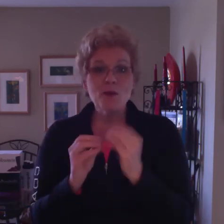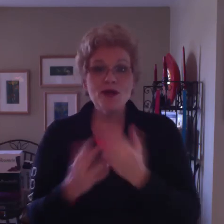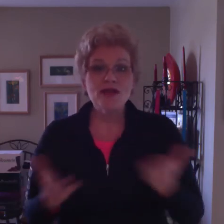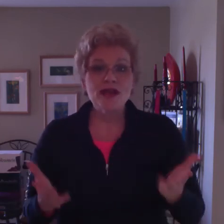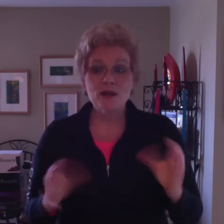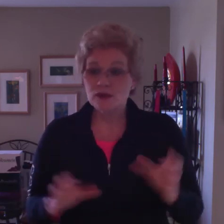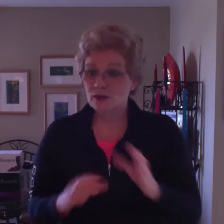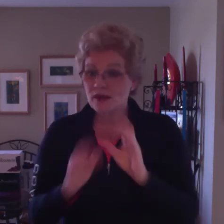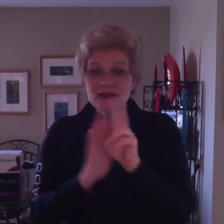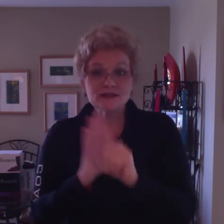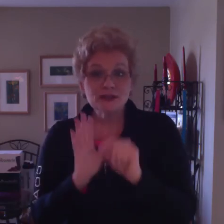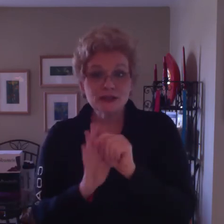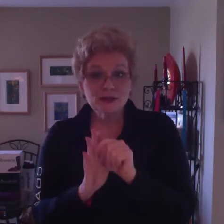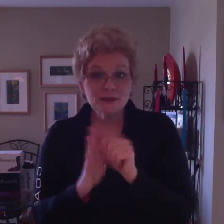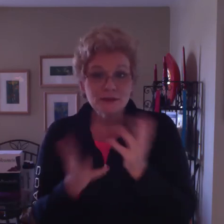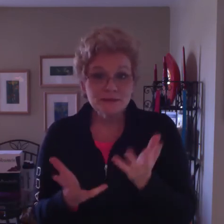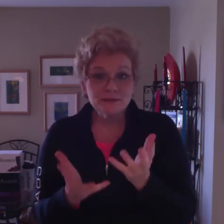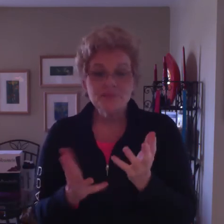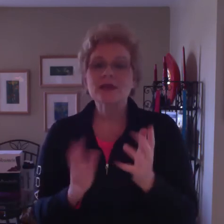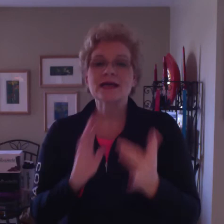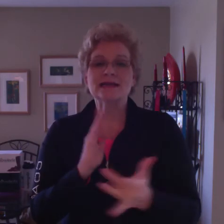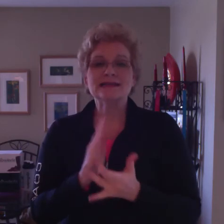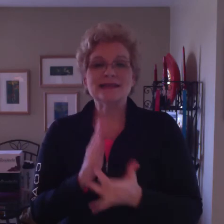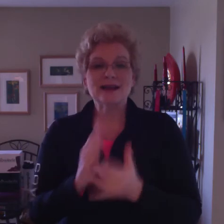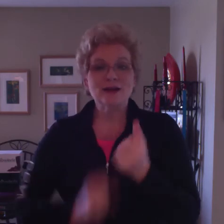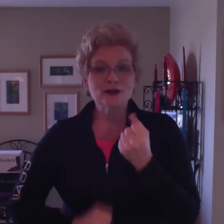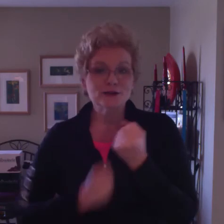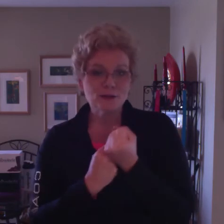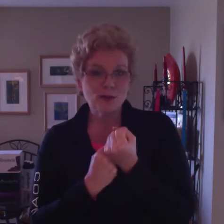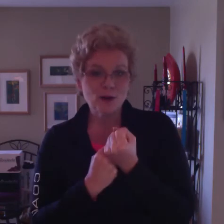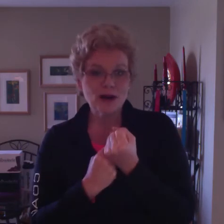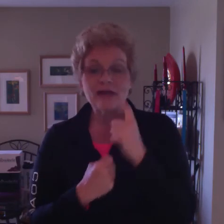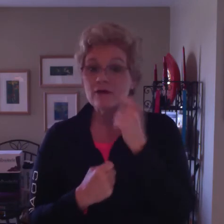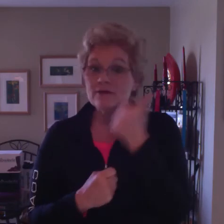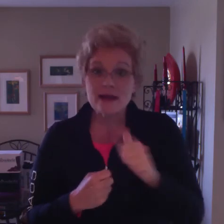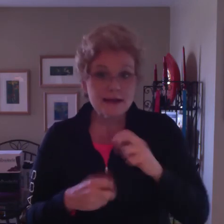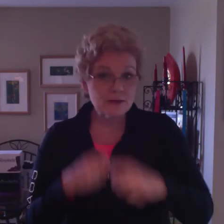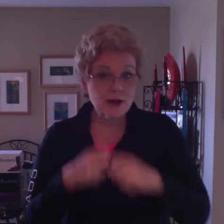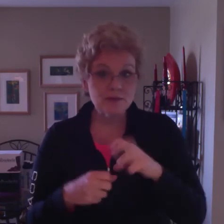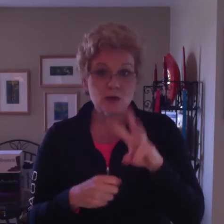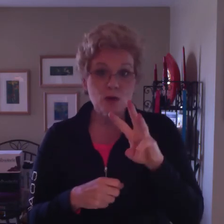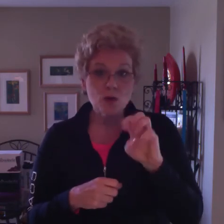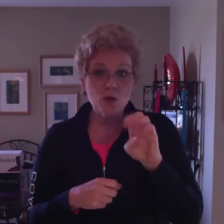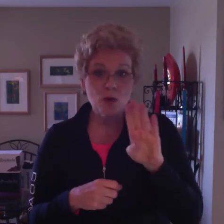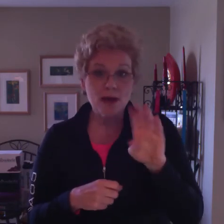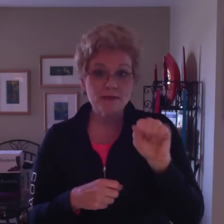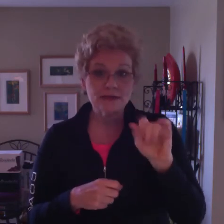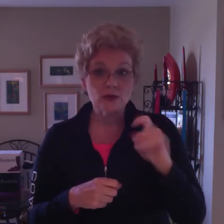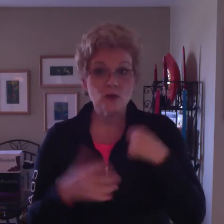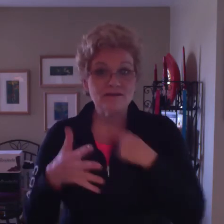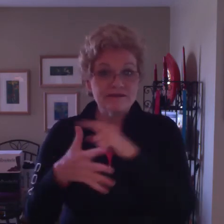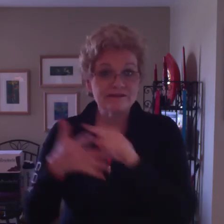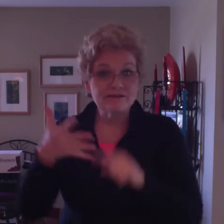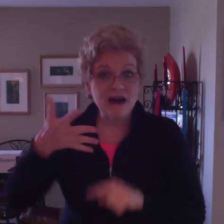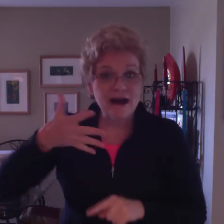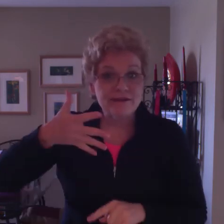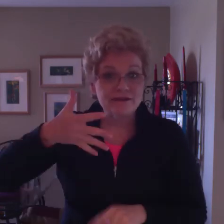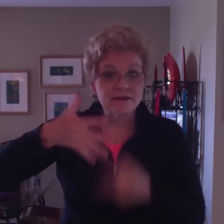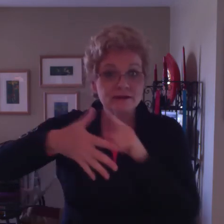video is the technical support. This is if you have any problems with your websites, and by the way, you have 5 websites. An English